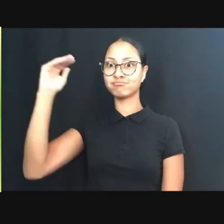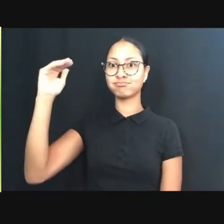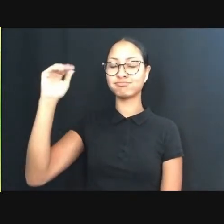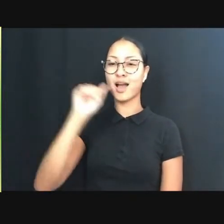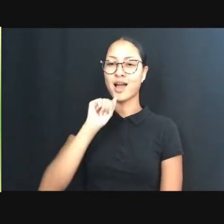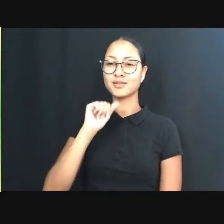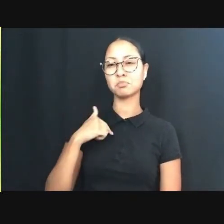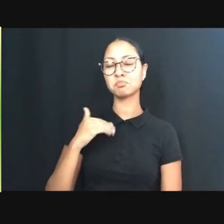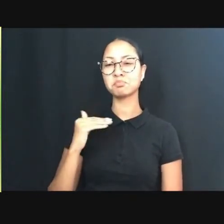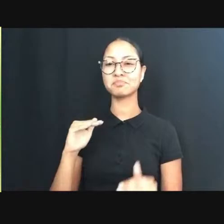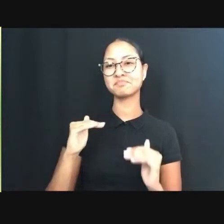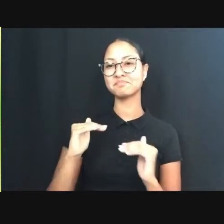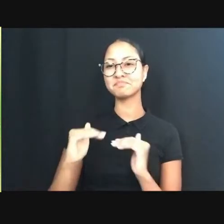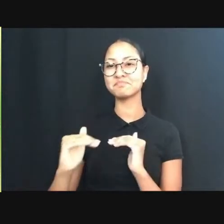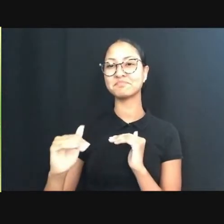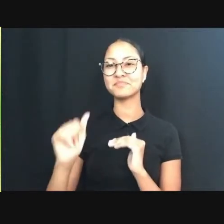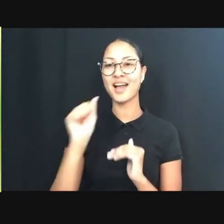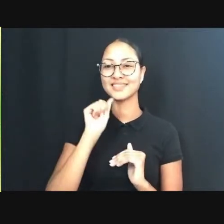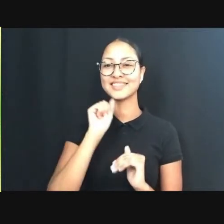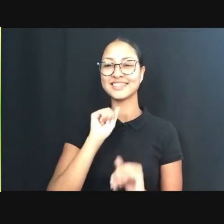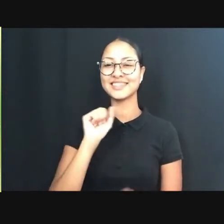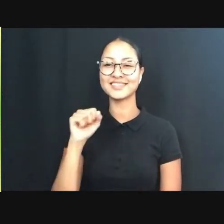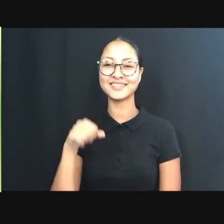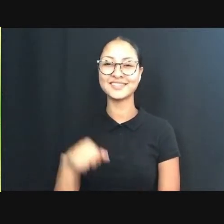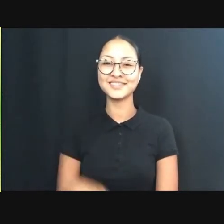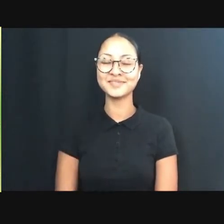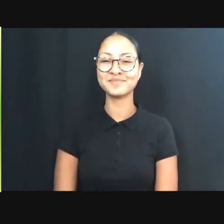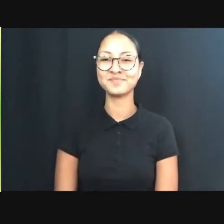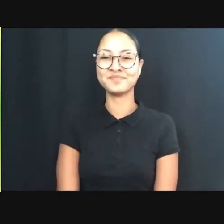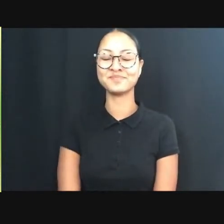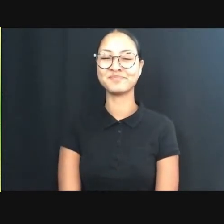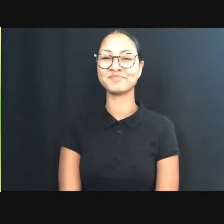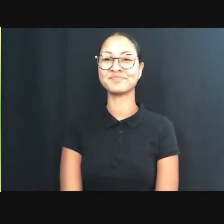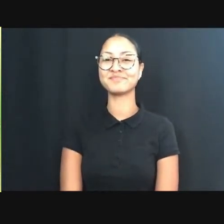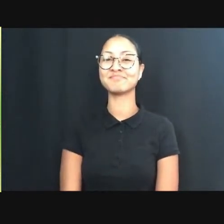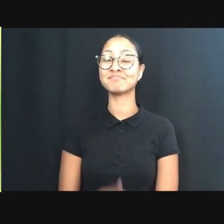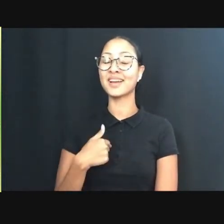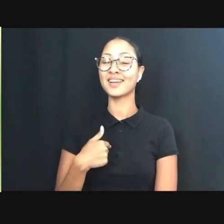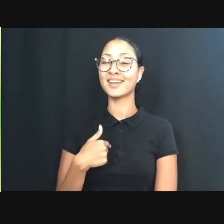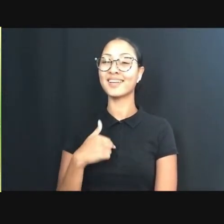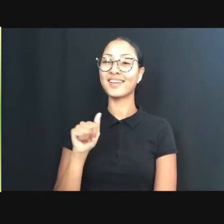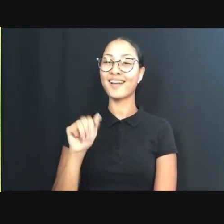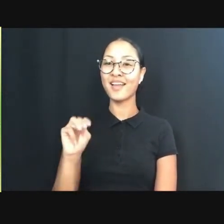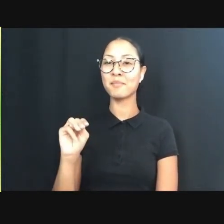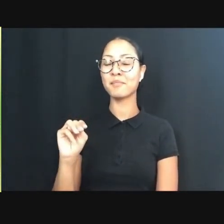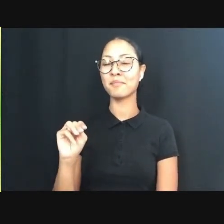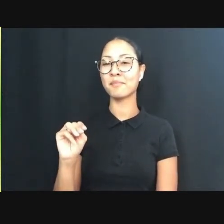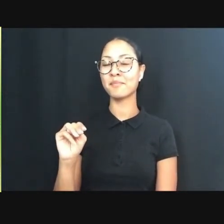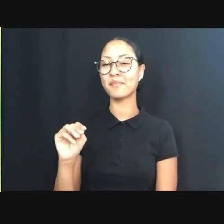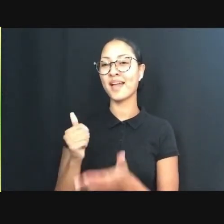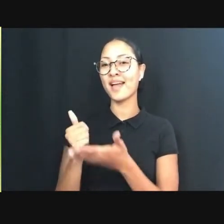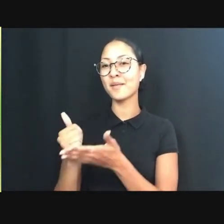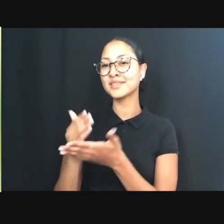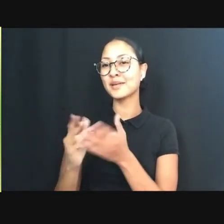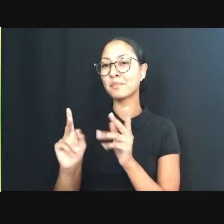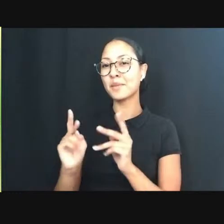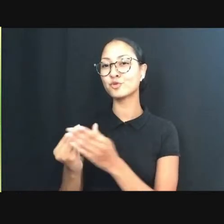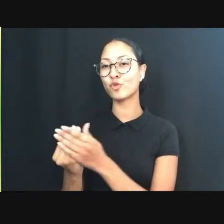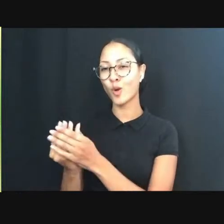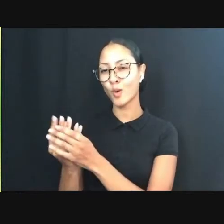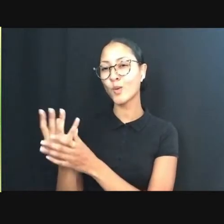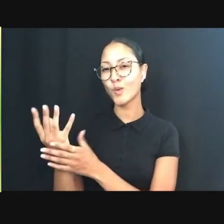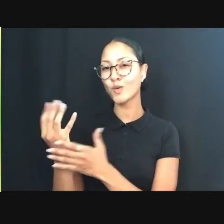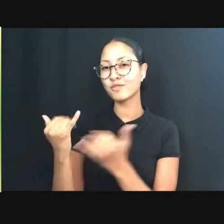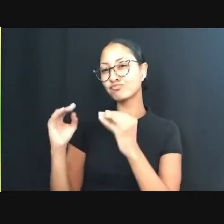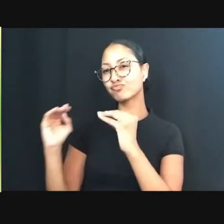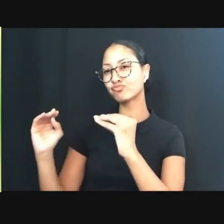definitely like have some like people that I'm raising, you know, outside of my house. And, you know, I definitely feel